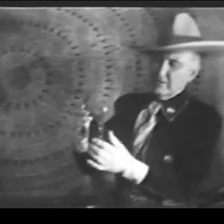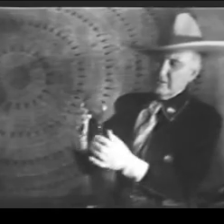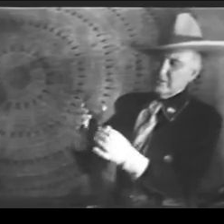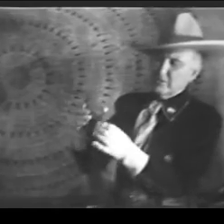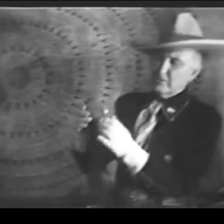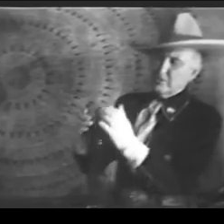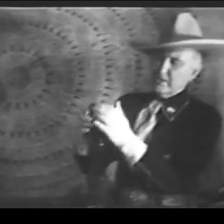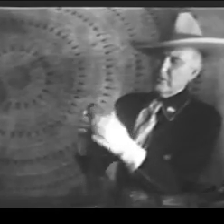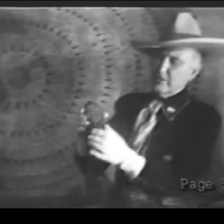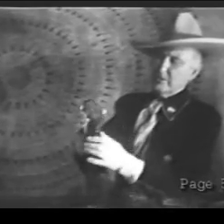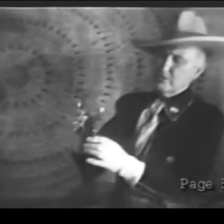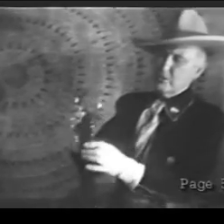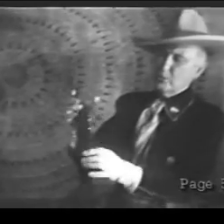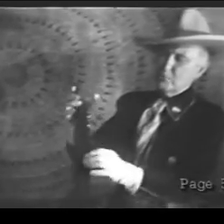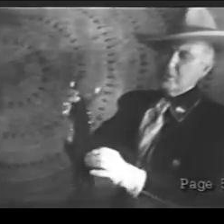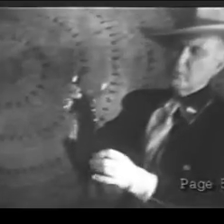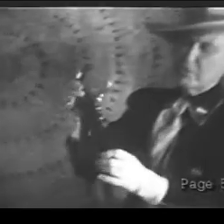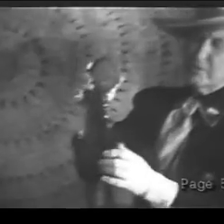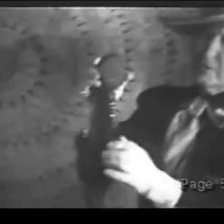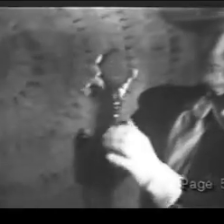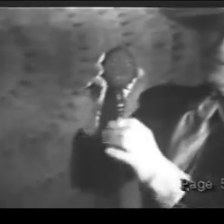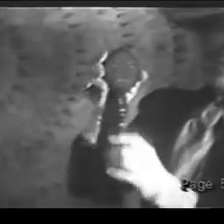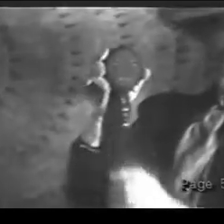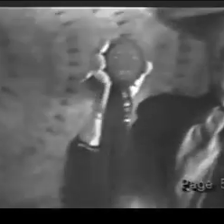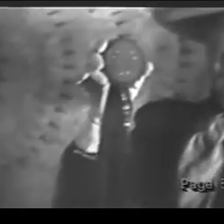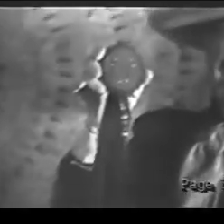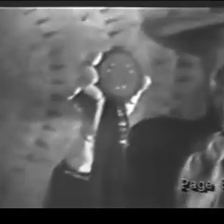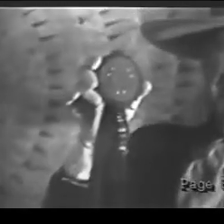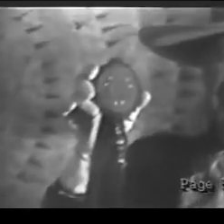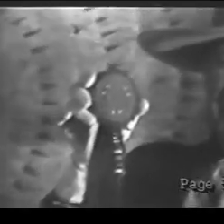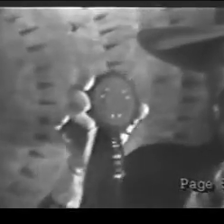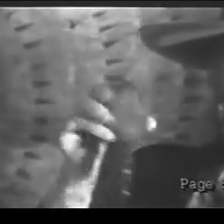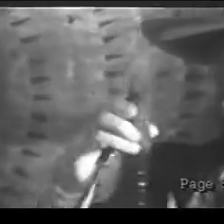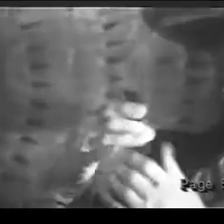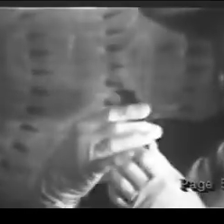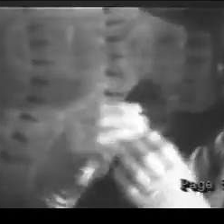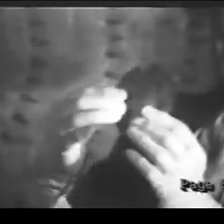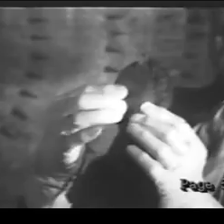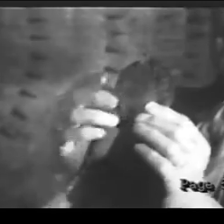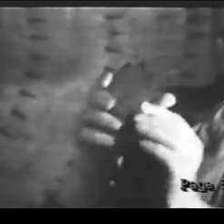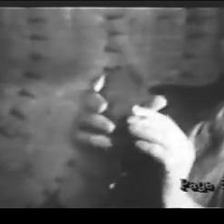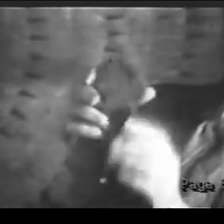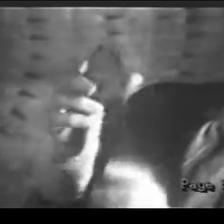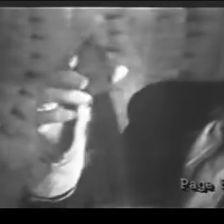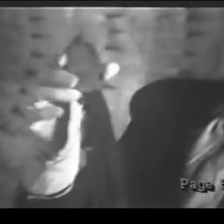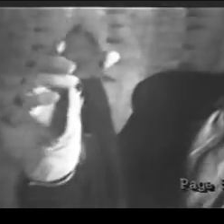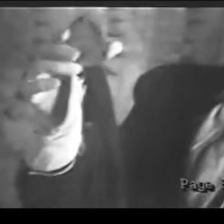this fellow has decorated this all with beadwork and dressed it up very nicely. But that is a